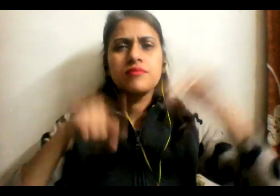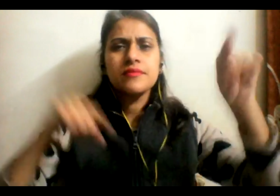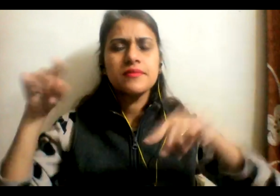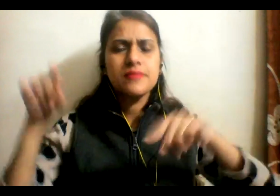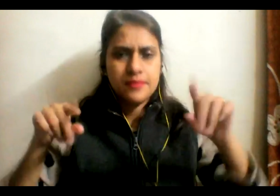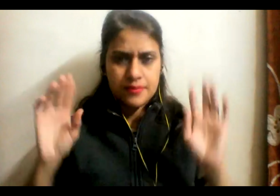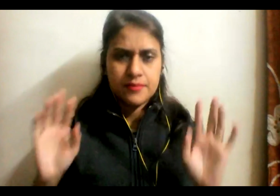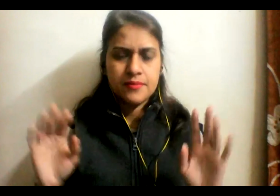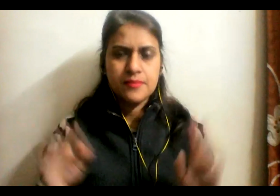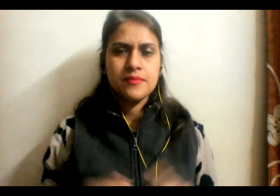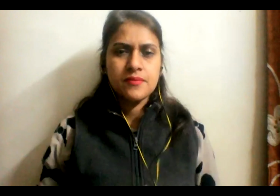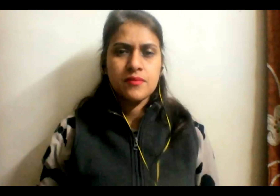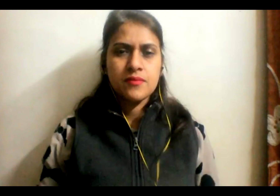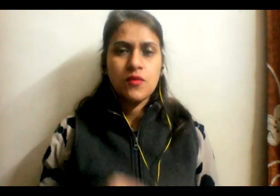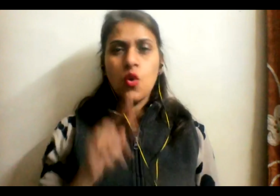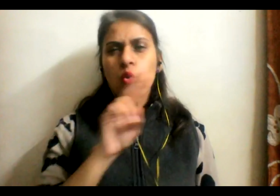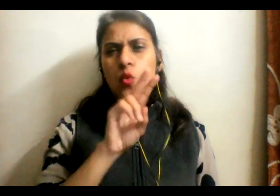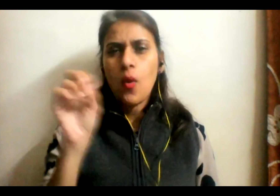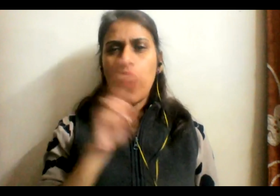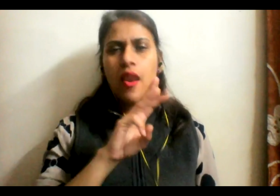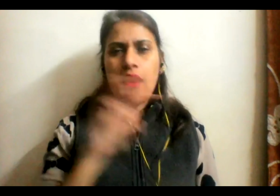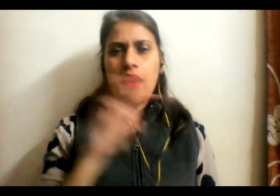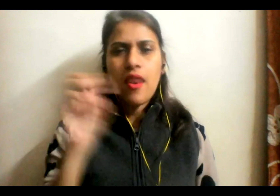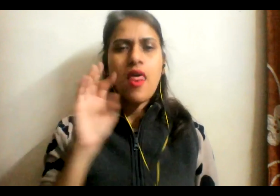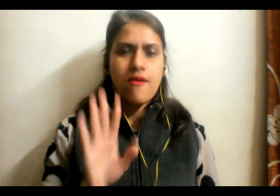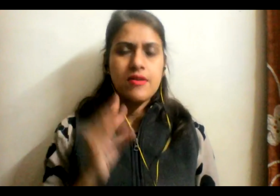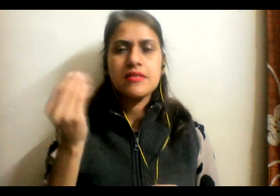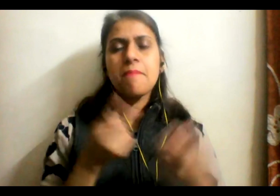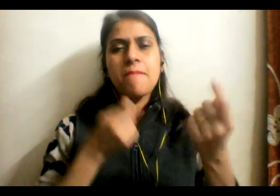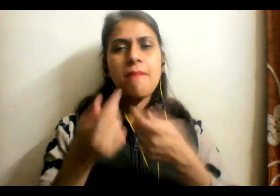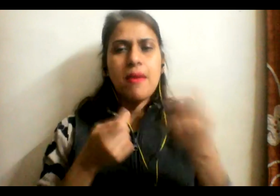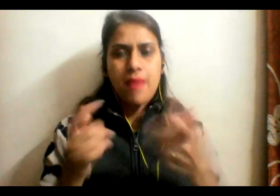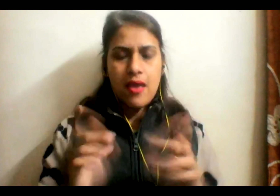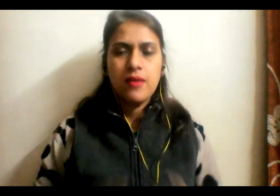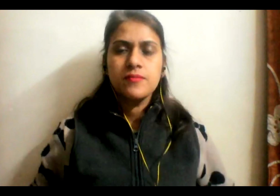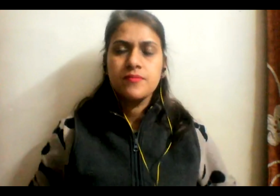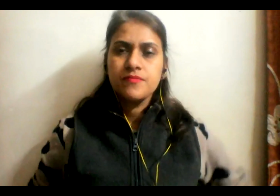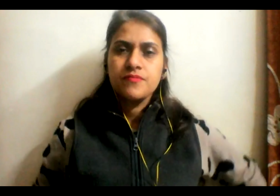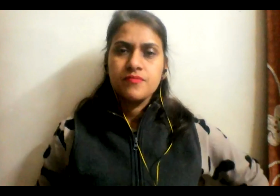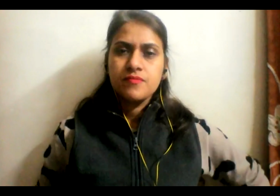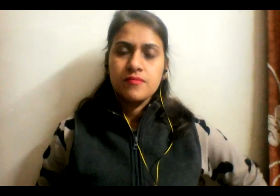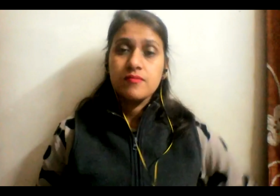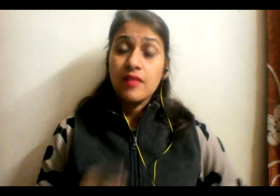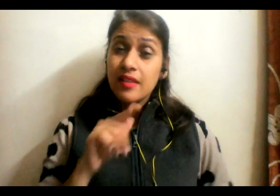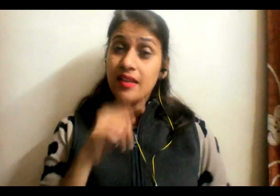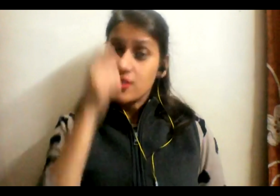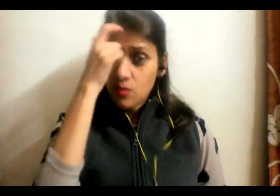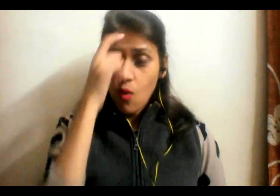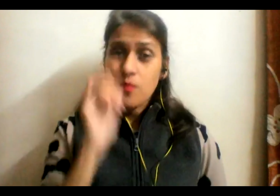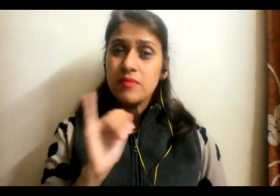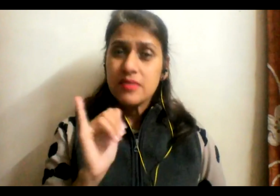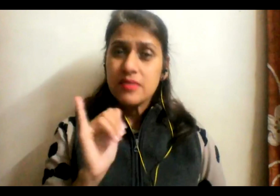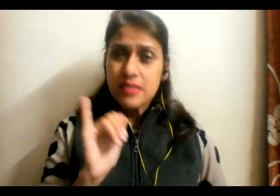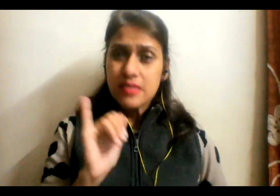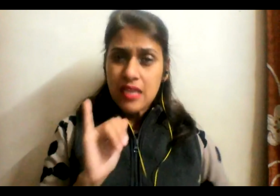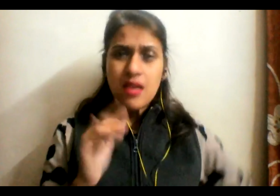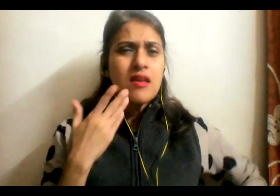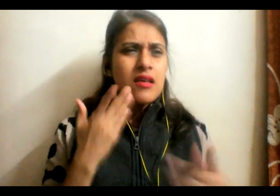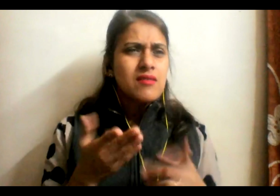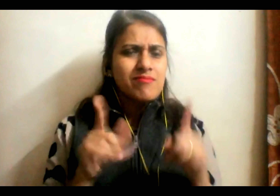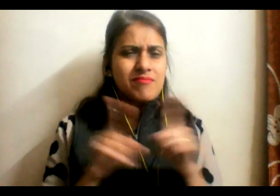amount, that is perhaps, or 200 or 300 is the lowest amount under the pension. So these issues do exist